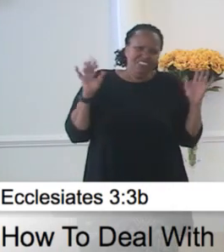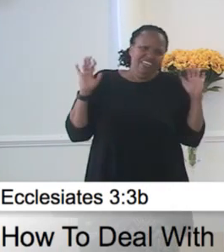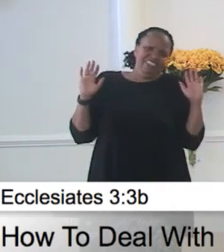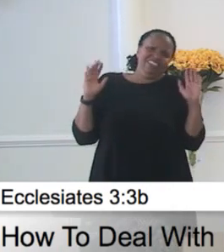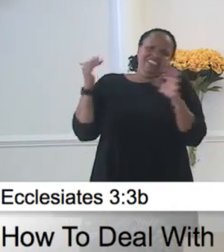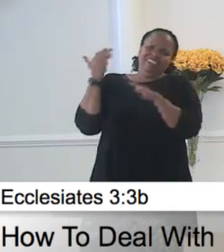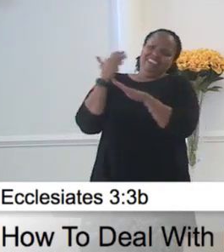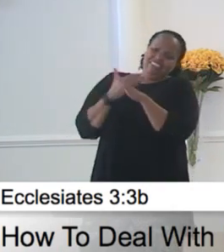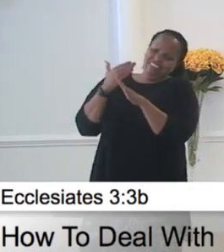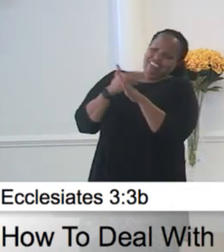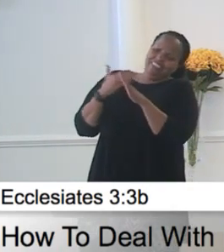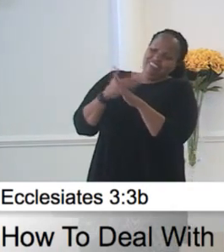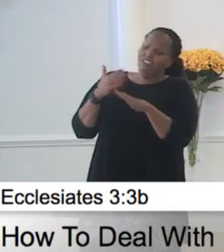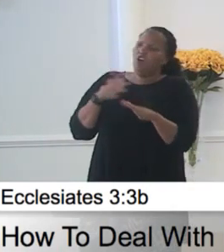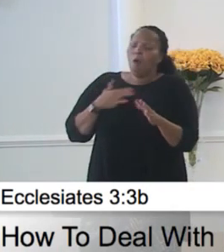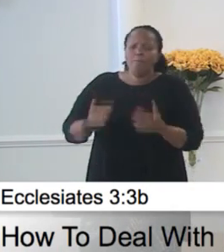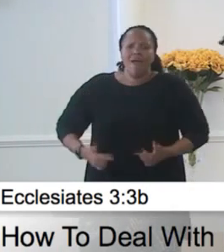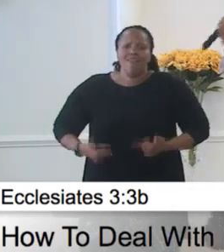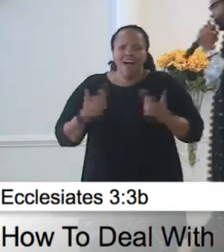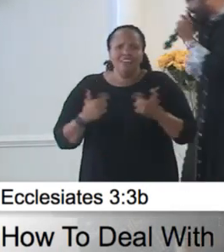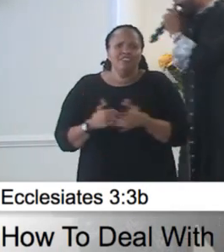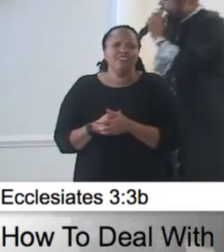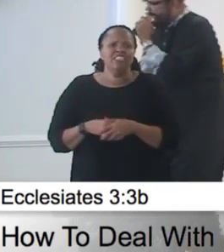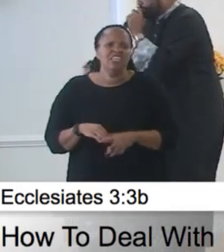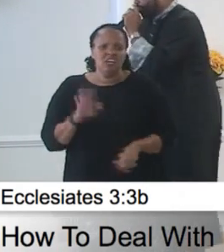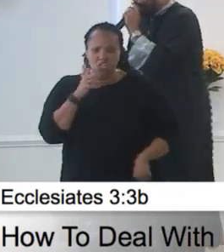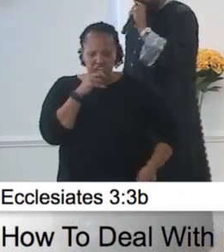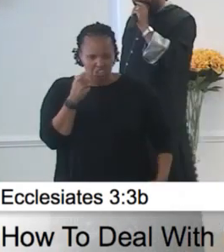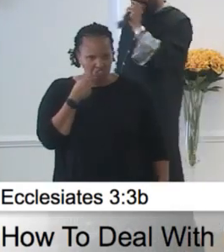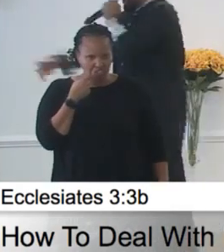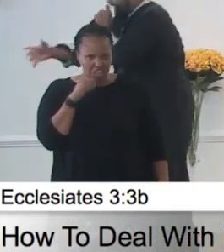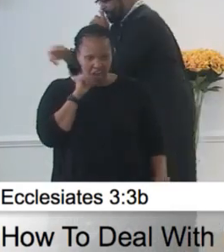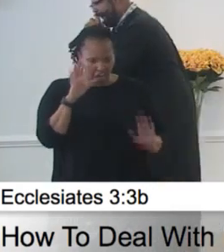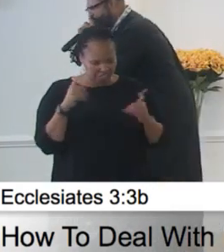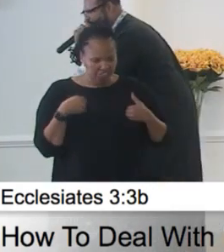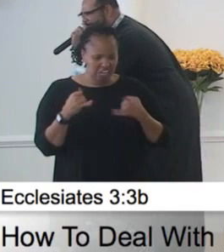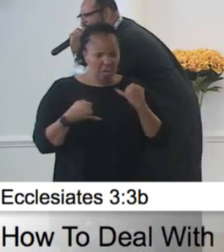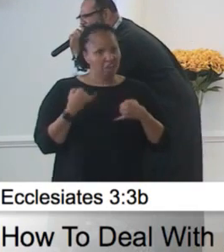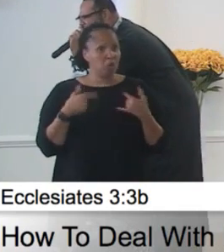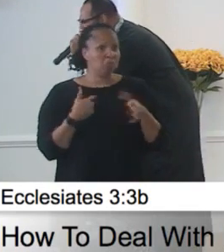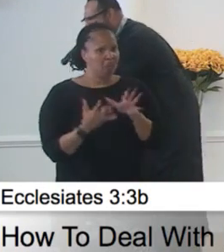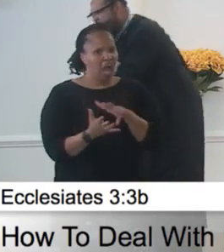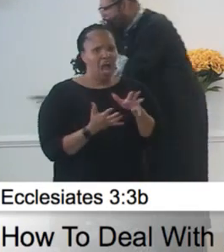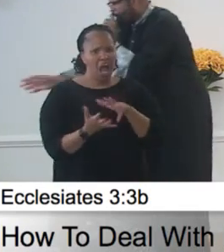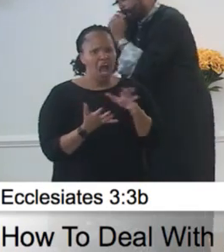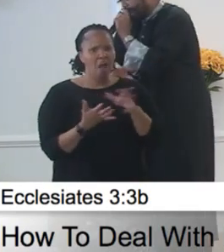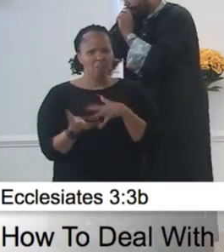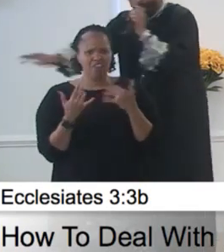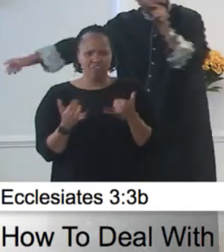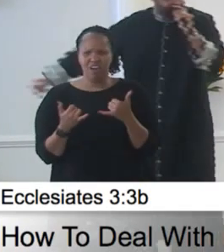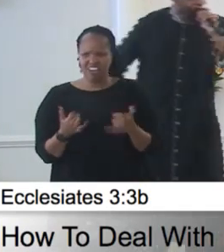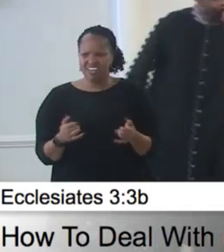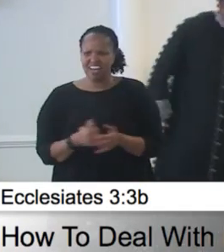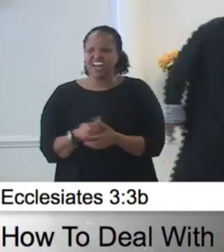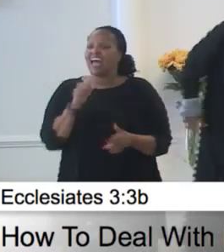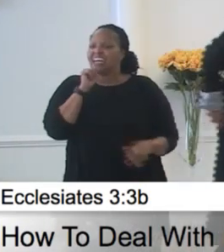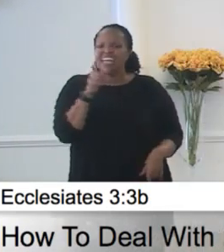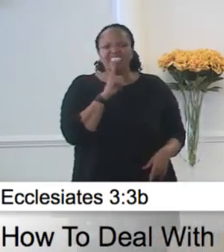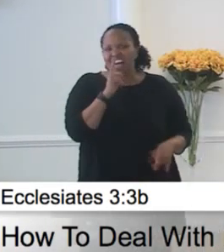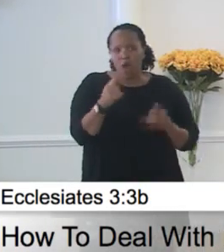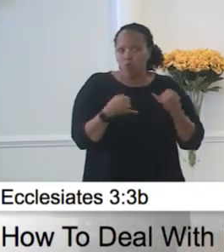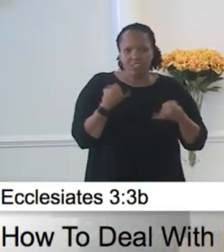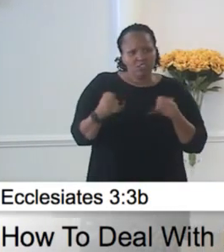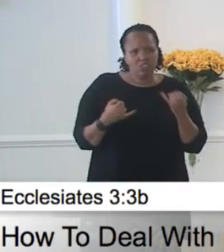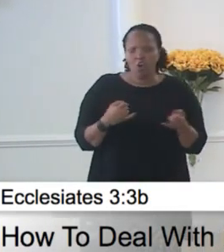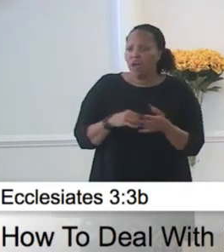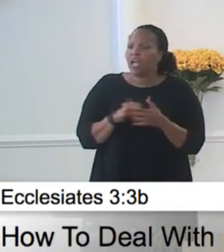intruding on my life. Who said I have joy? I'm laughing right now. Oh no, that ain't real joy. But